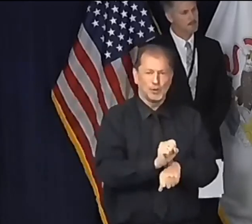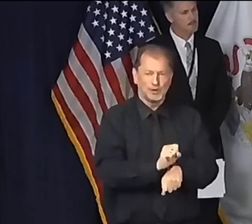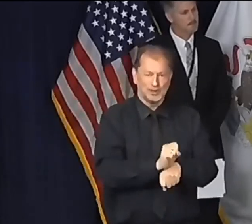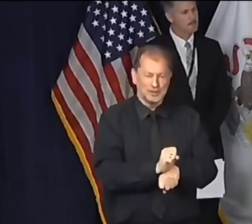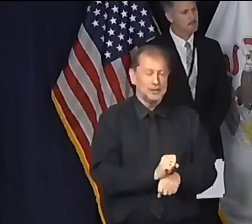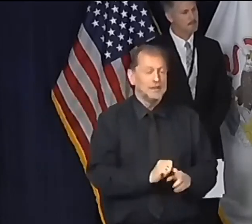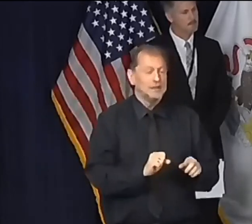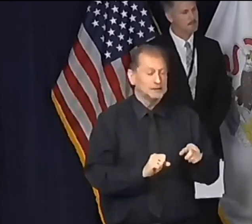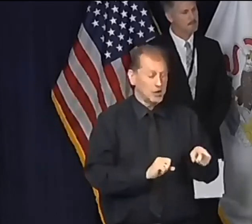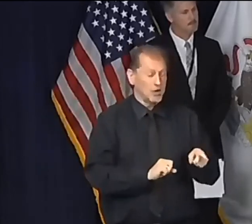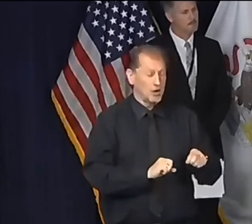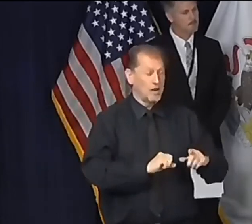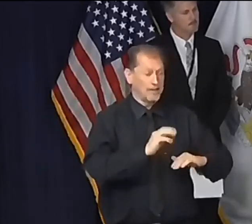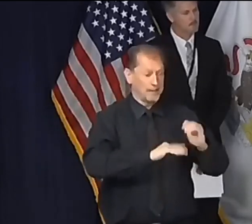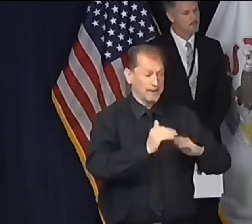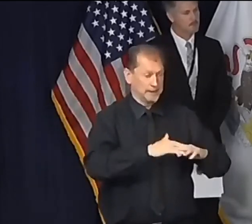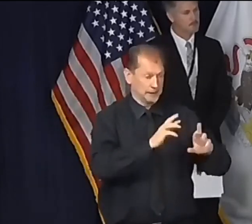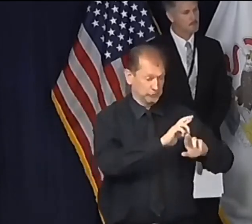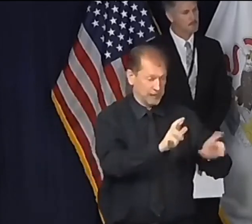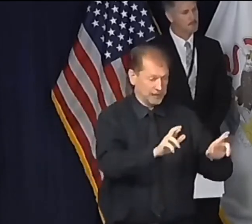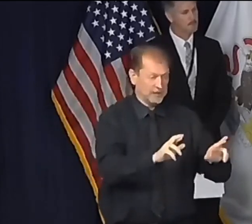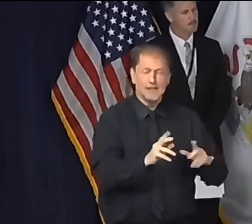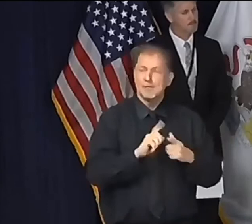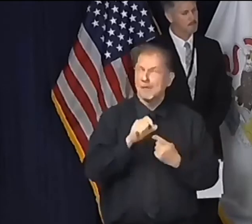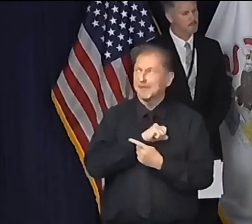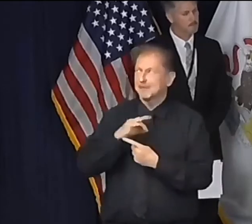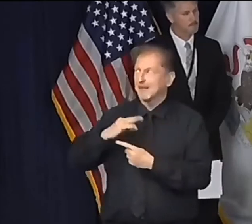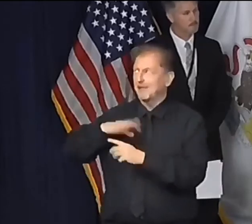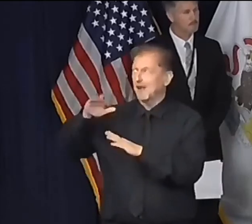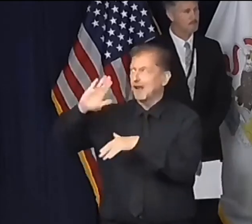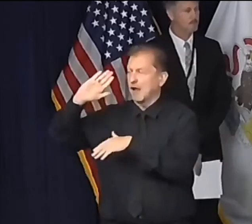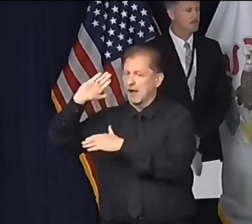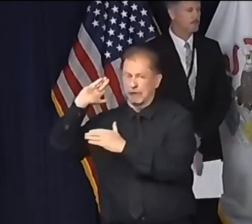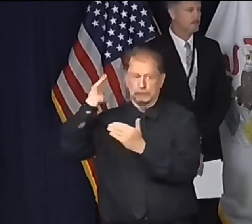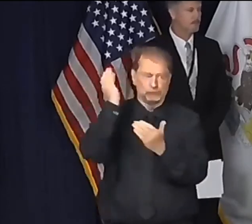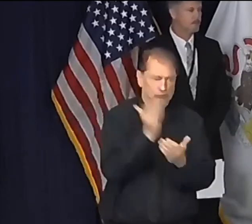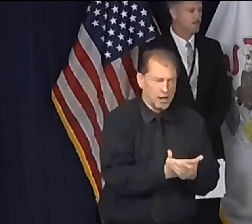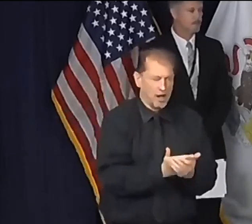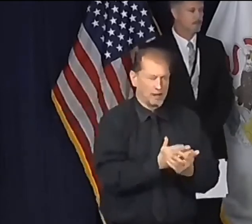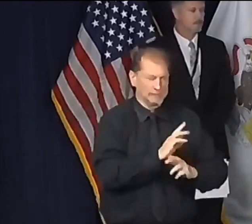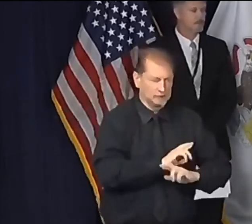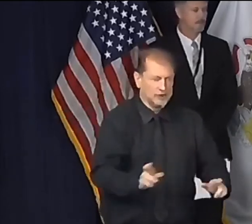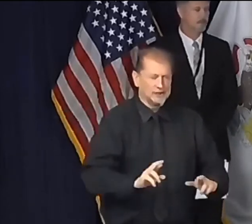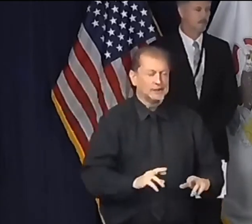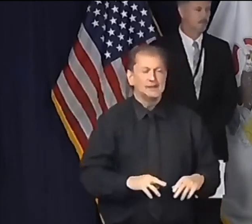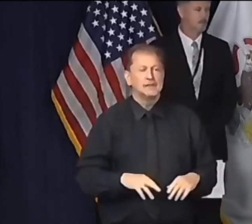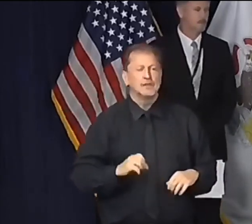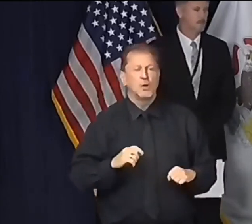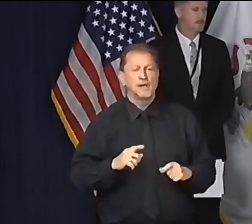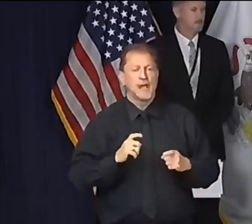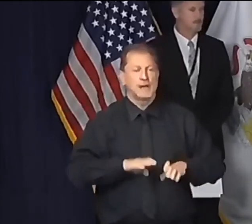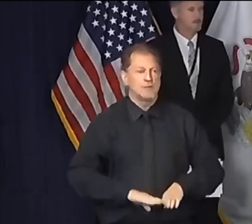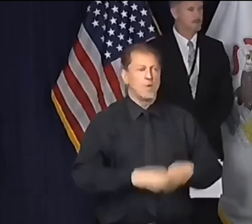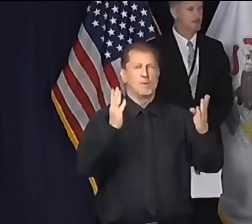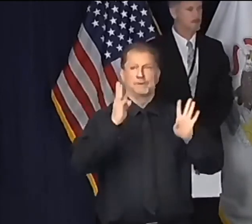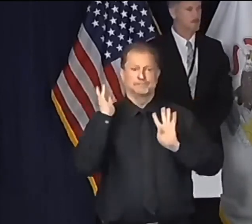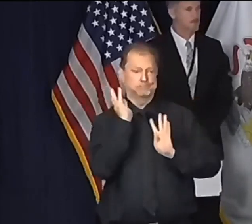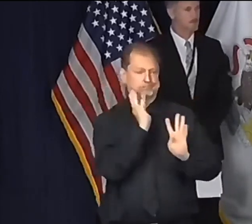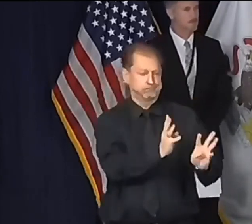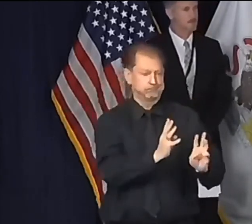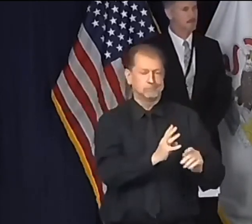comes in at different times, right? We're phasing the staffing in because it isn't like you can, you know, grab hundreds of people all at once and have